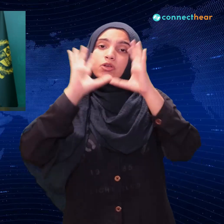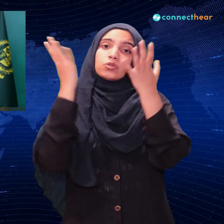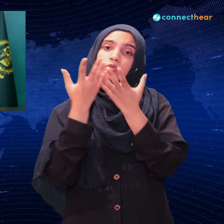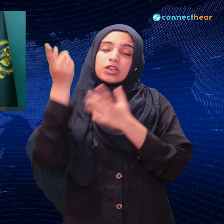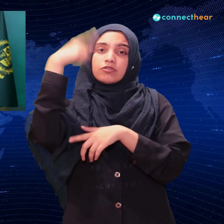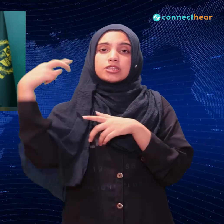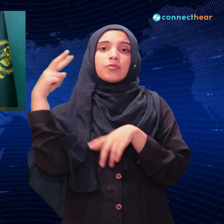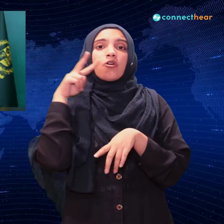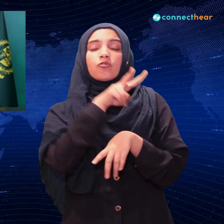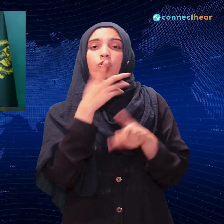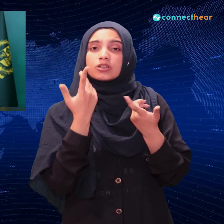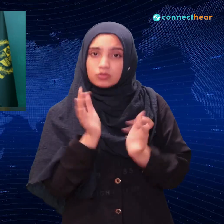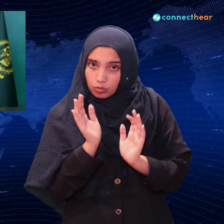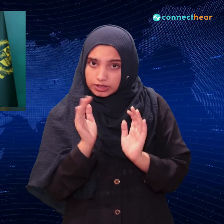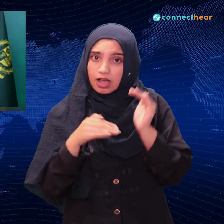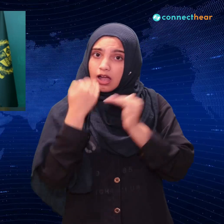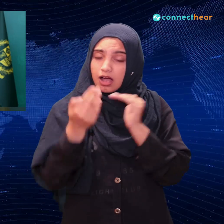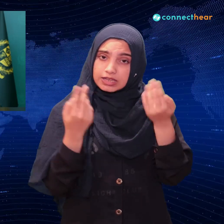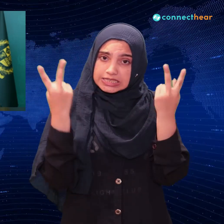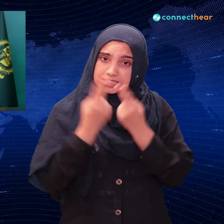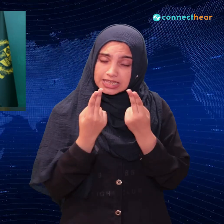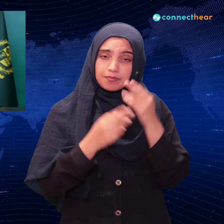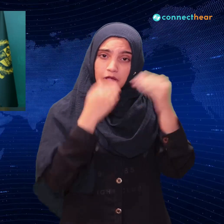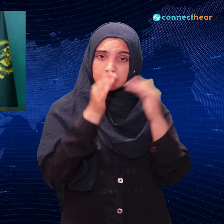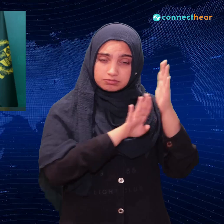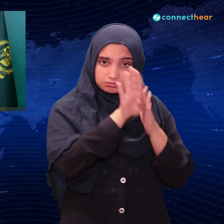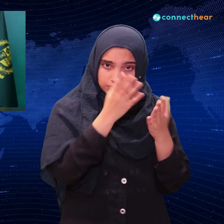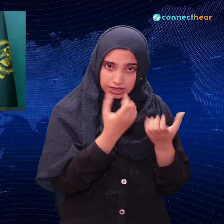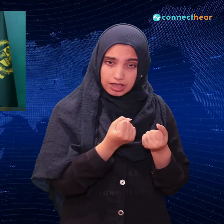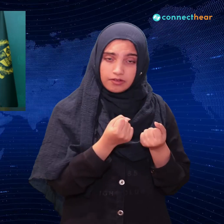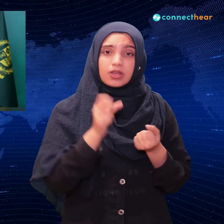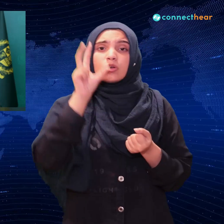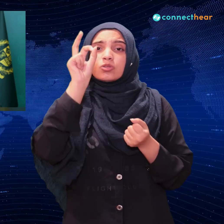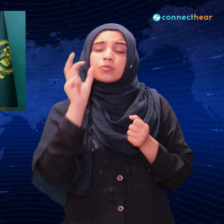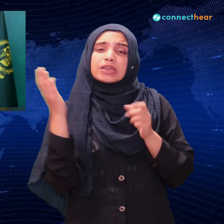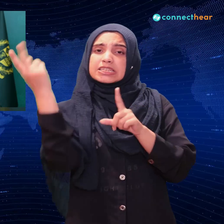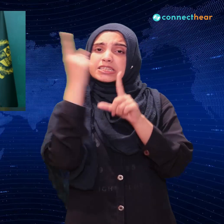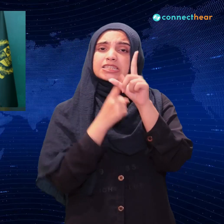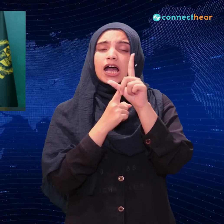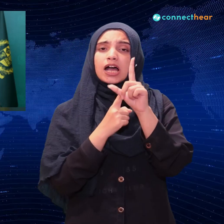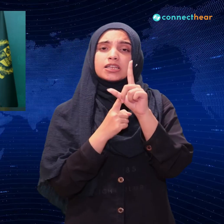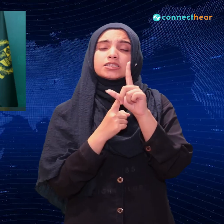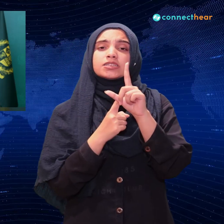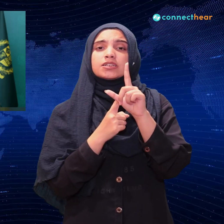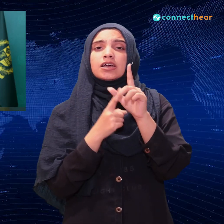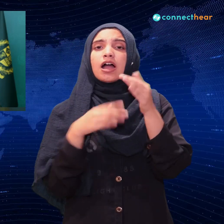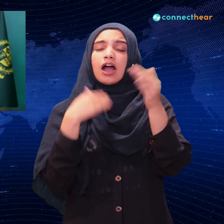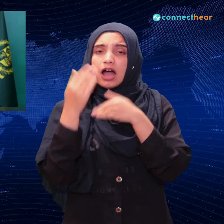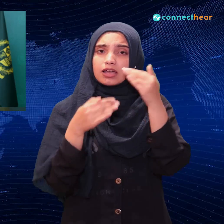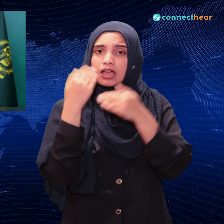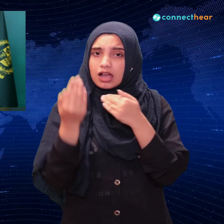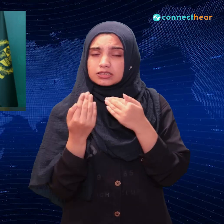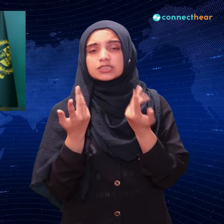incentivize them to go this direction, then after all, this 20-year of presence, of